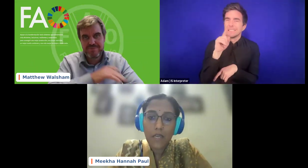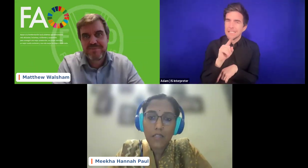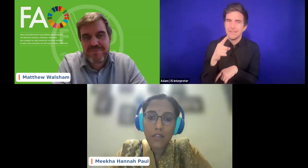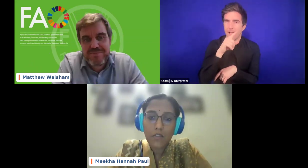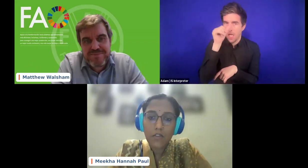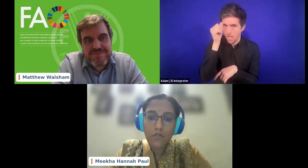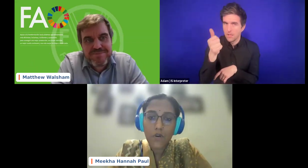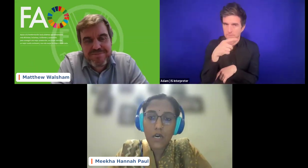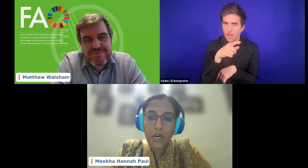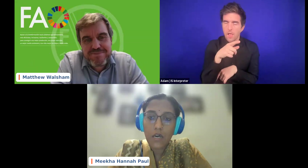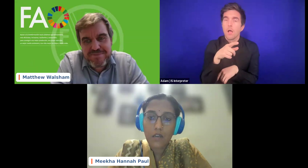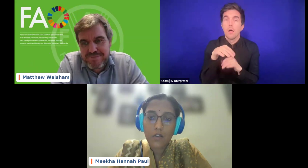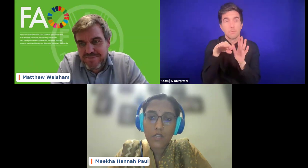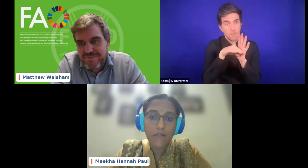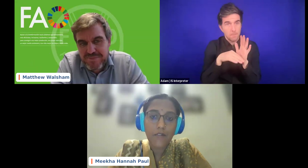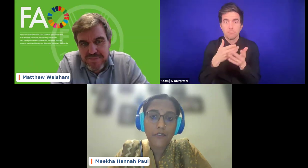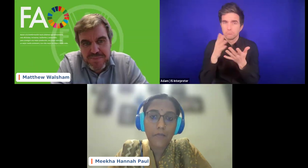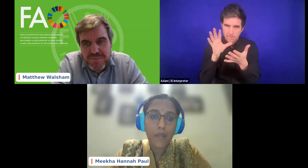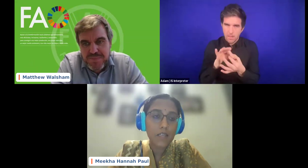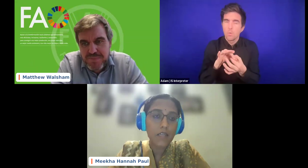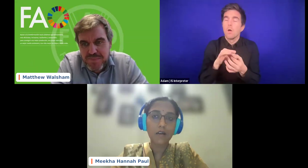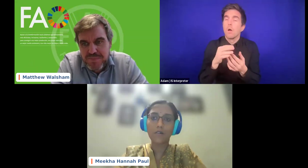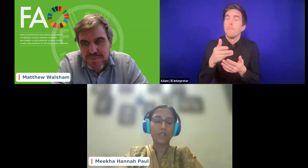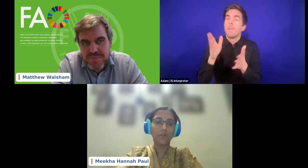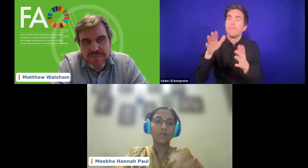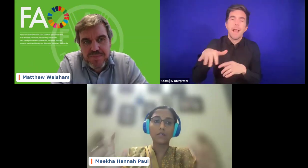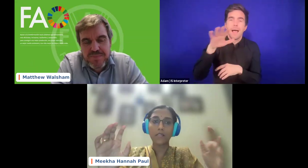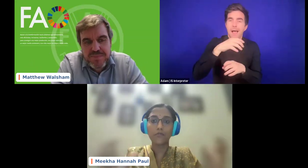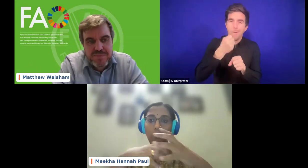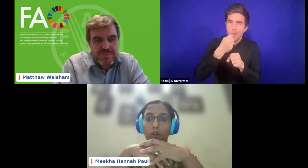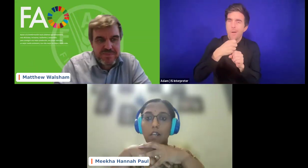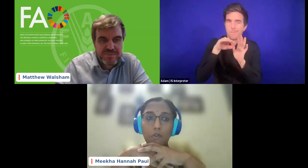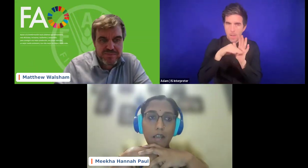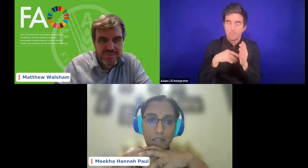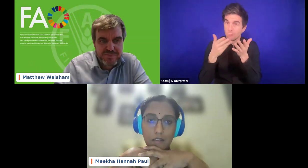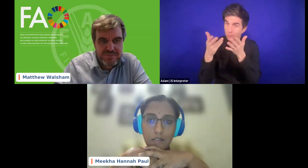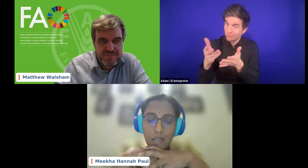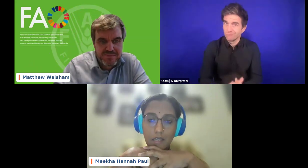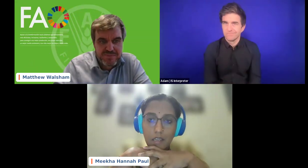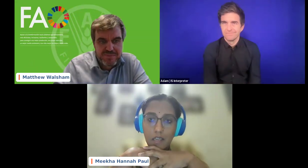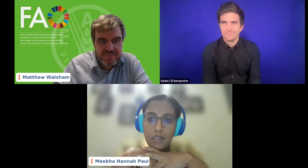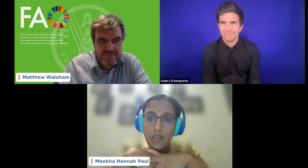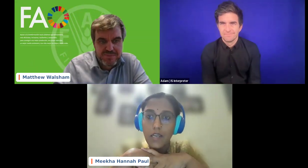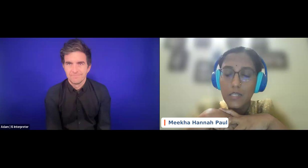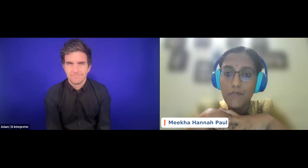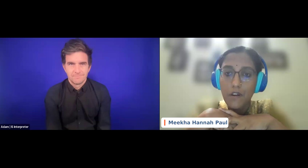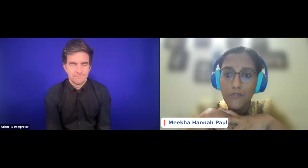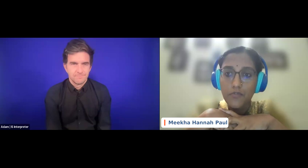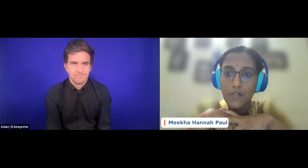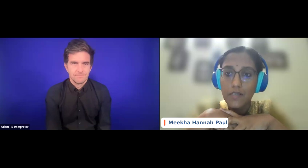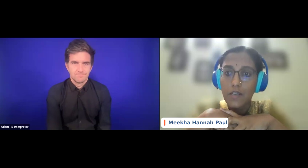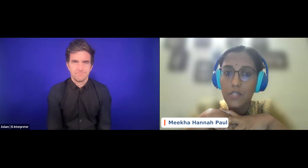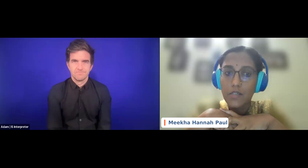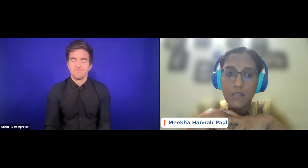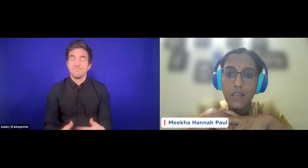Thank you, Matthew. Good evening from India. First of all, thank you for including us in this study, and it has been